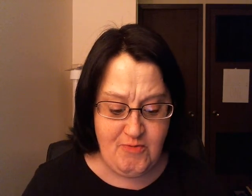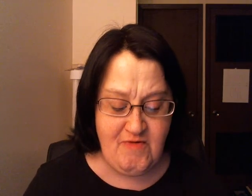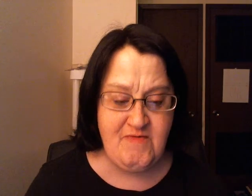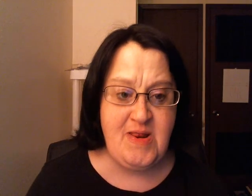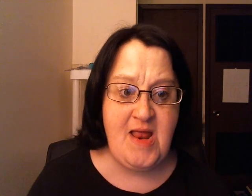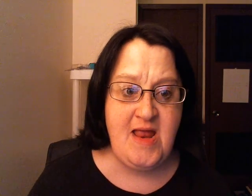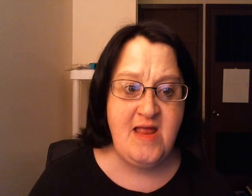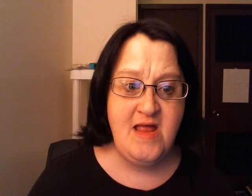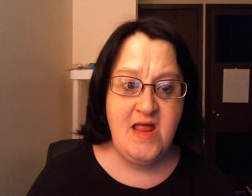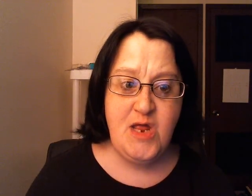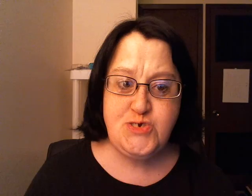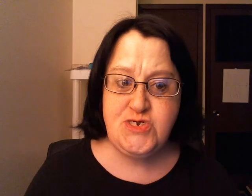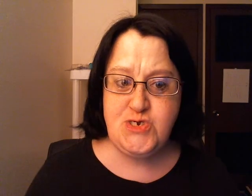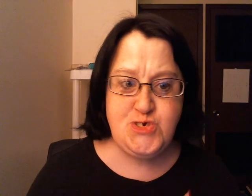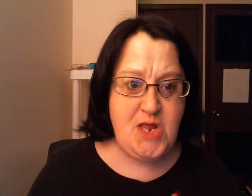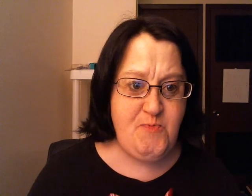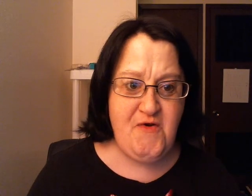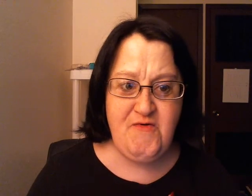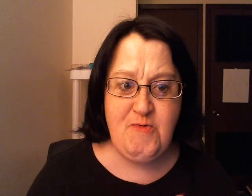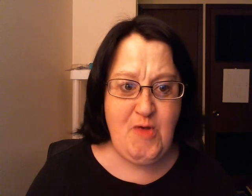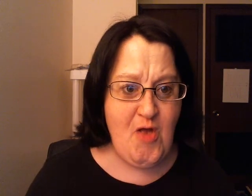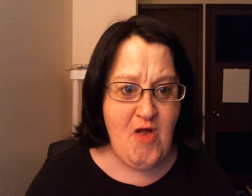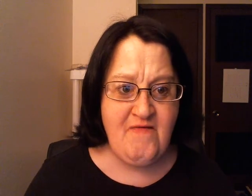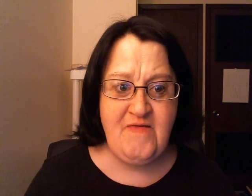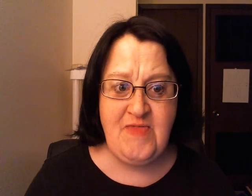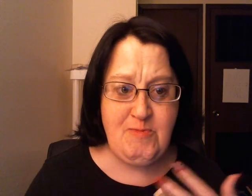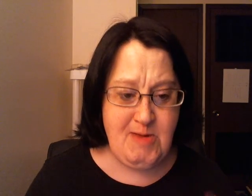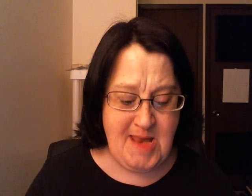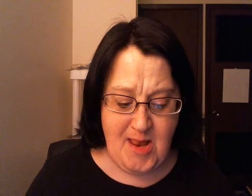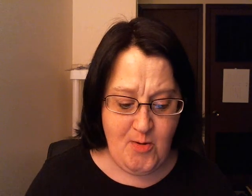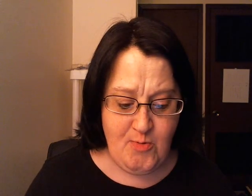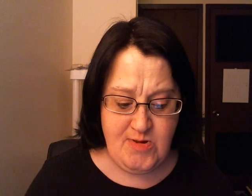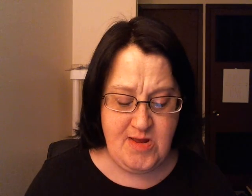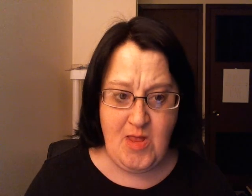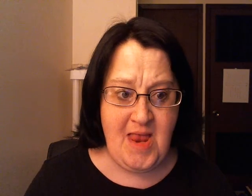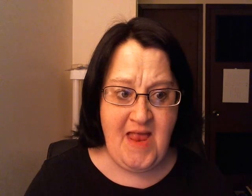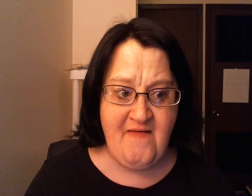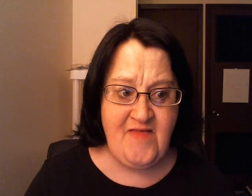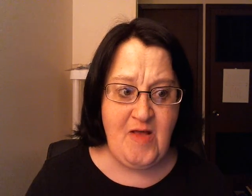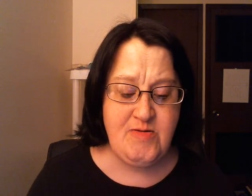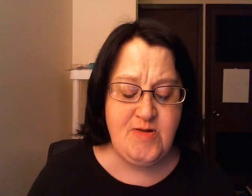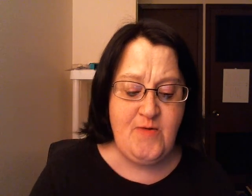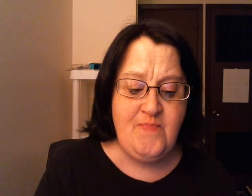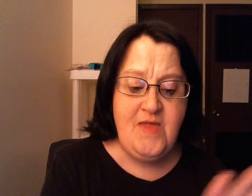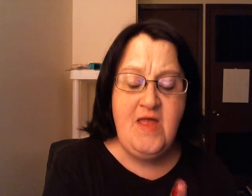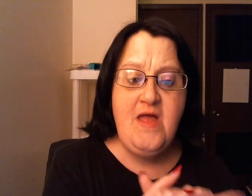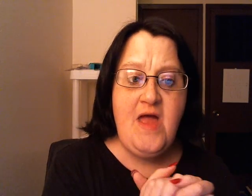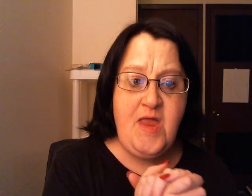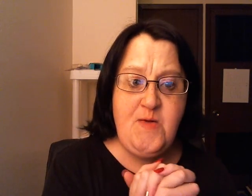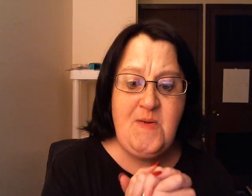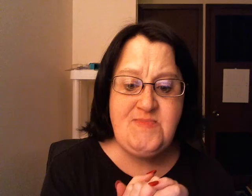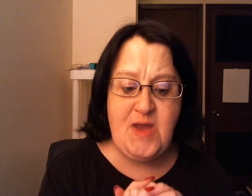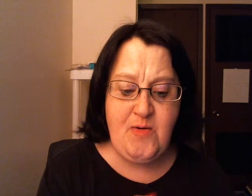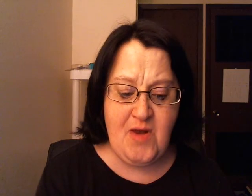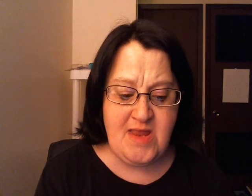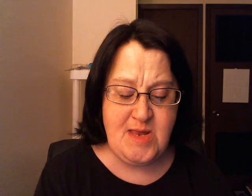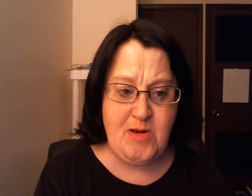every day. It's just a chest pressure and a cough and the money nose is all I have now. So, I just want to get you guys and